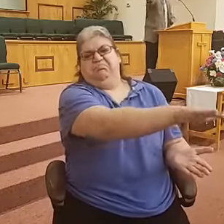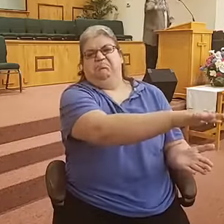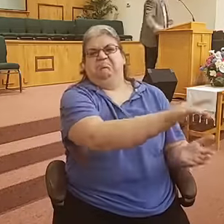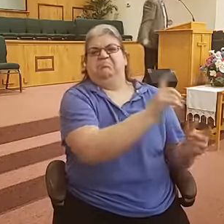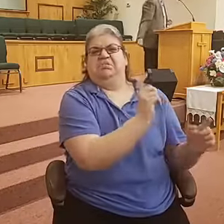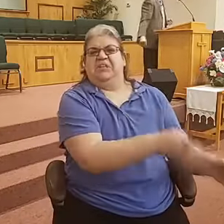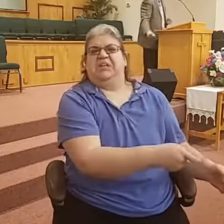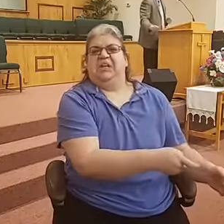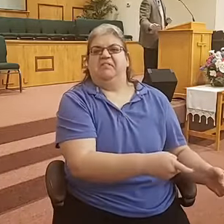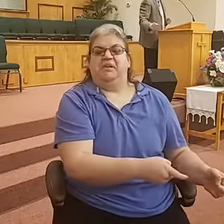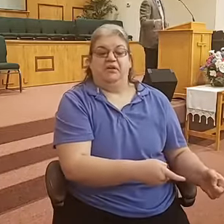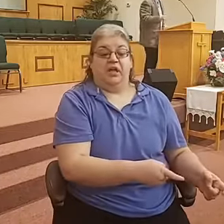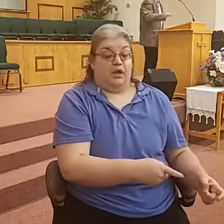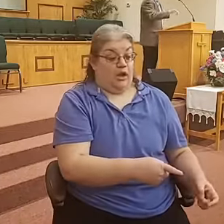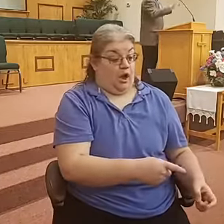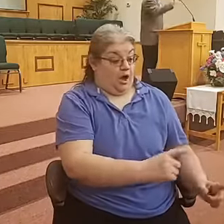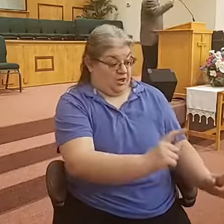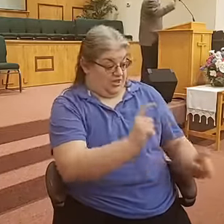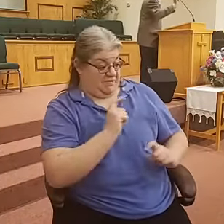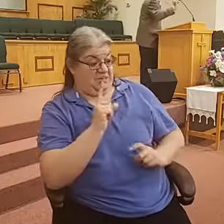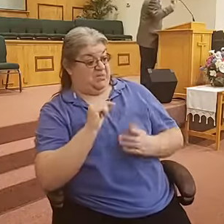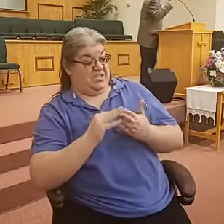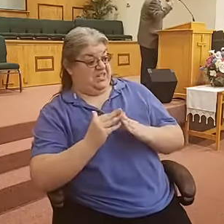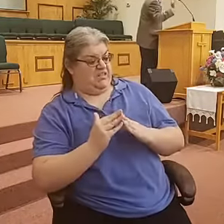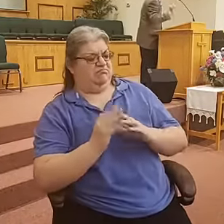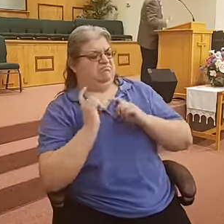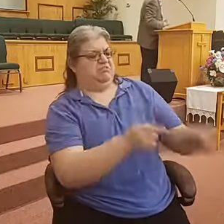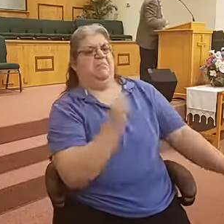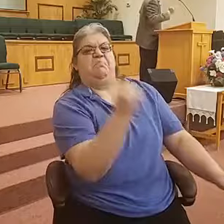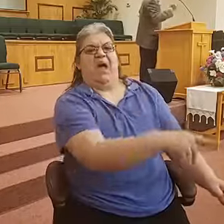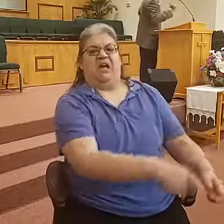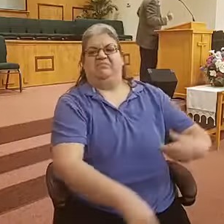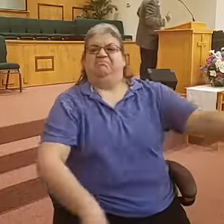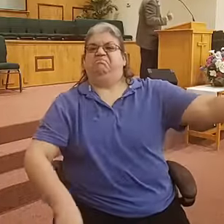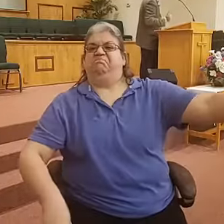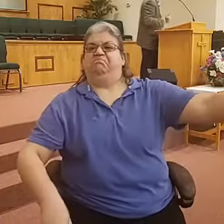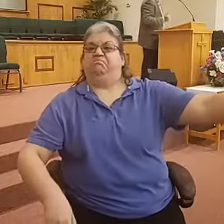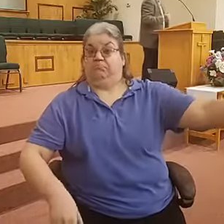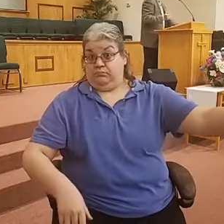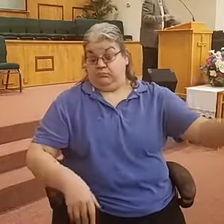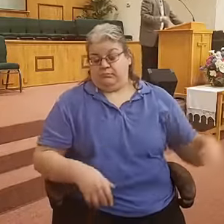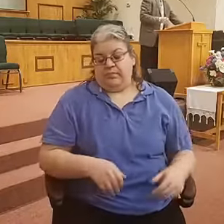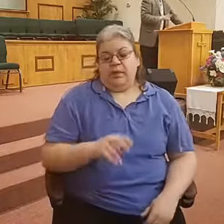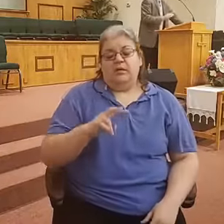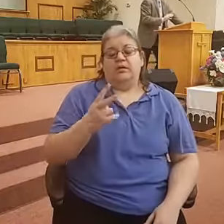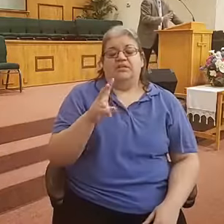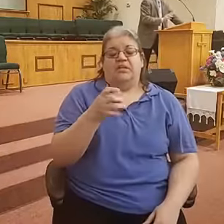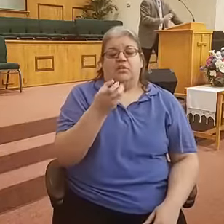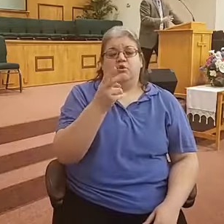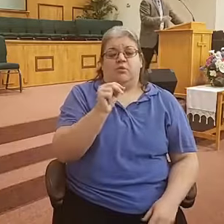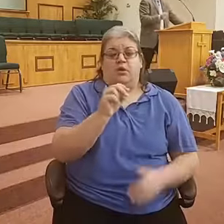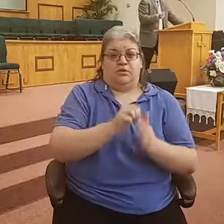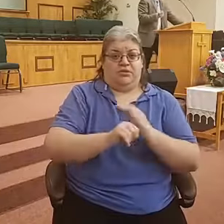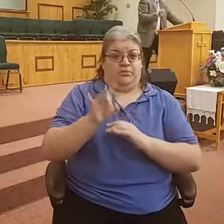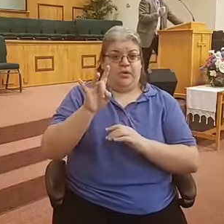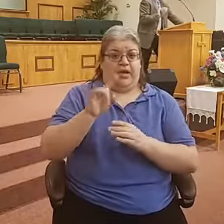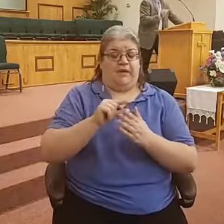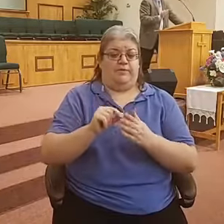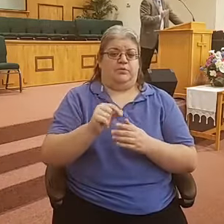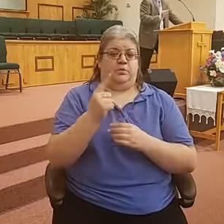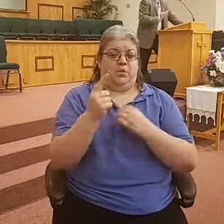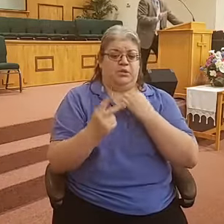the gift to Solomon. In 2 Chronicles chapter 8, verse 1 and 2, and don't be confused with